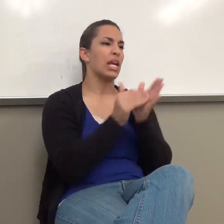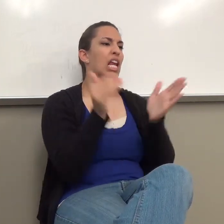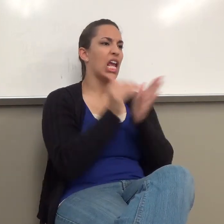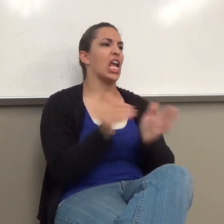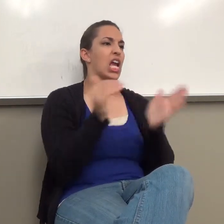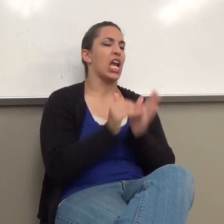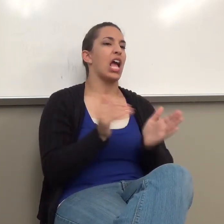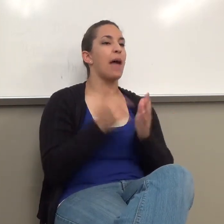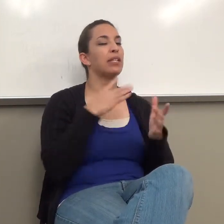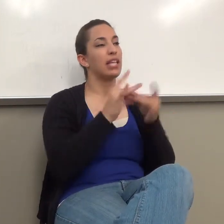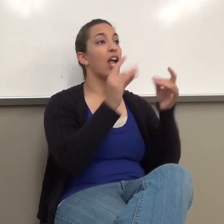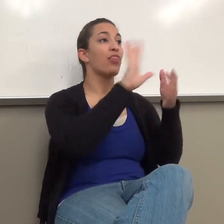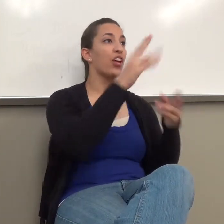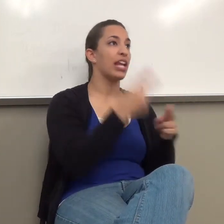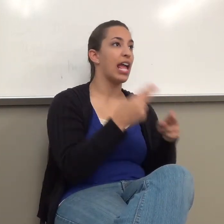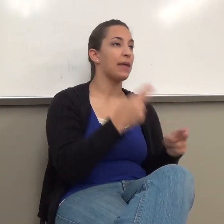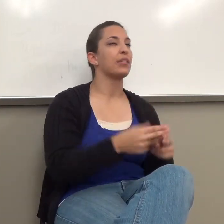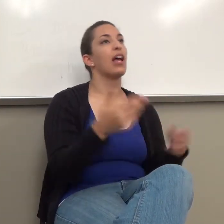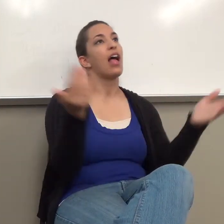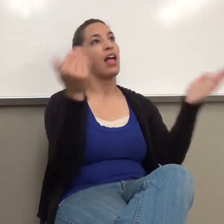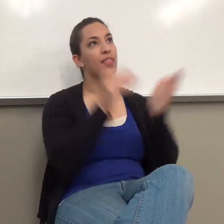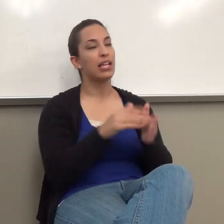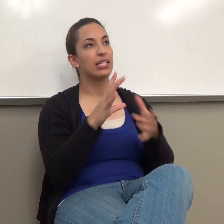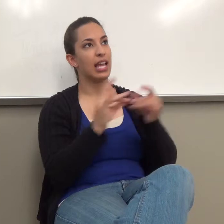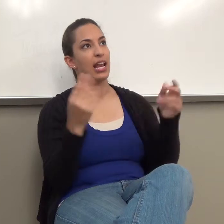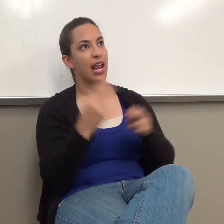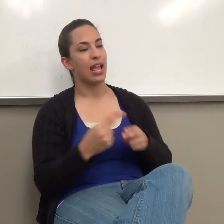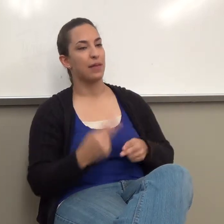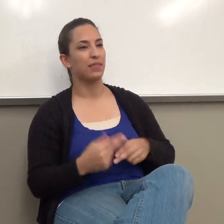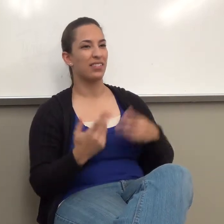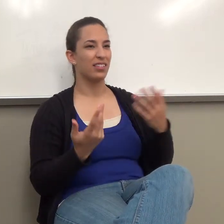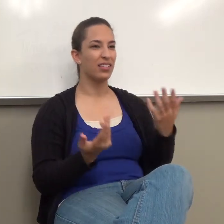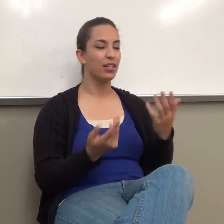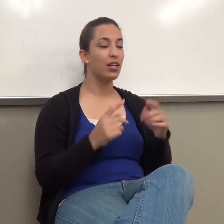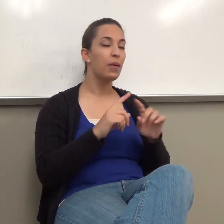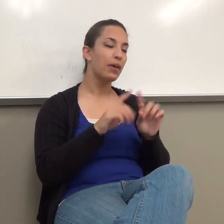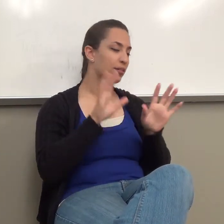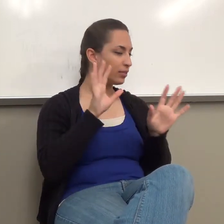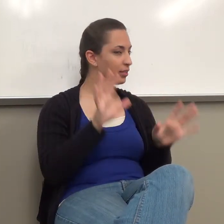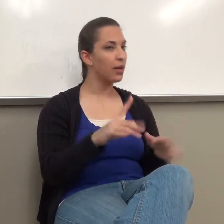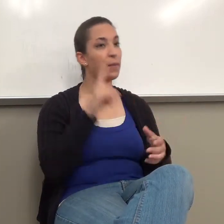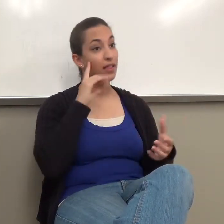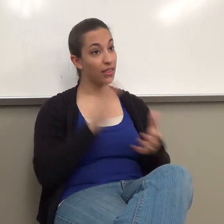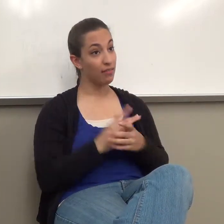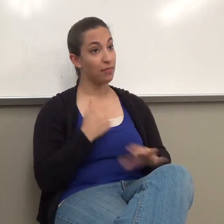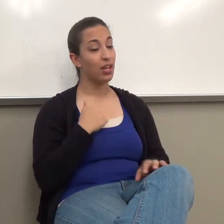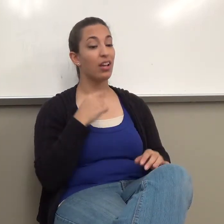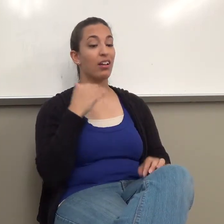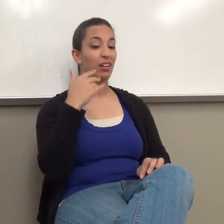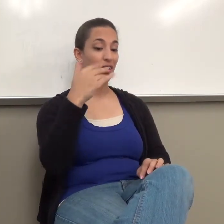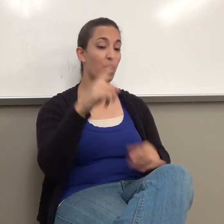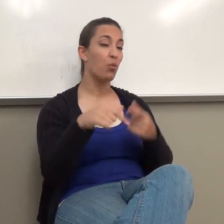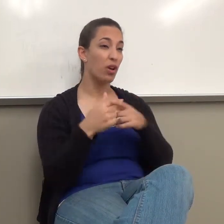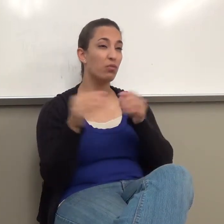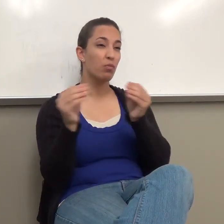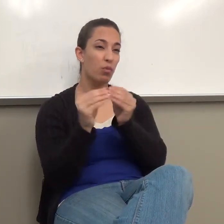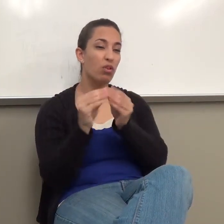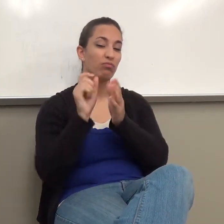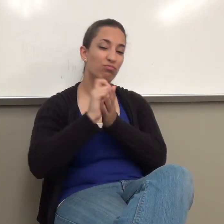saying their names and then I'm saying the names again. Believe me, when you get into essays, and we're going to write a short one